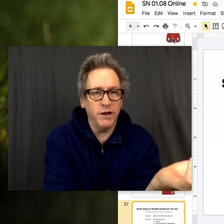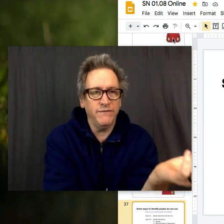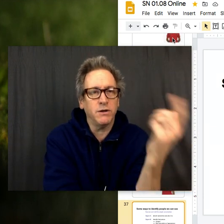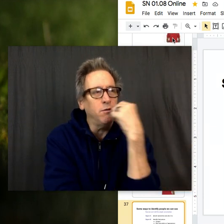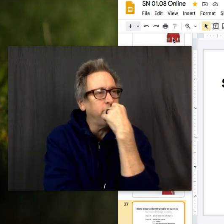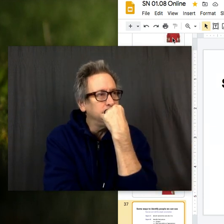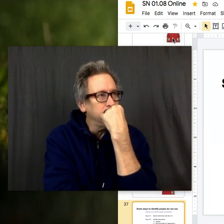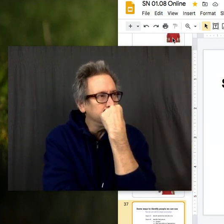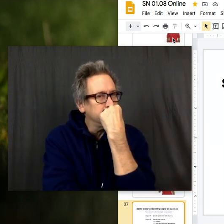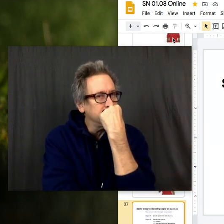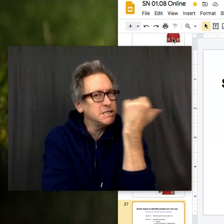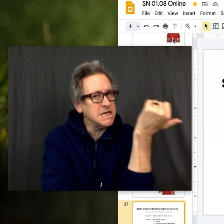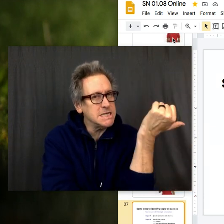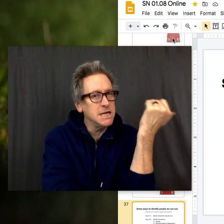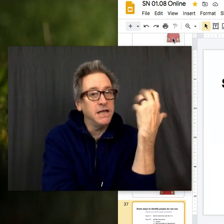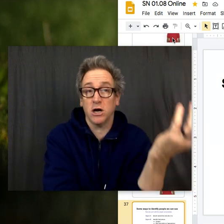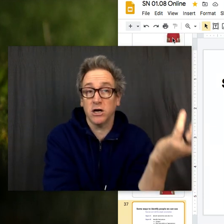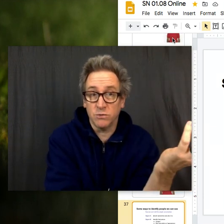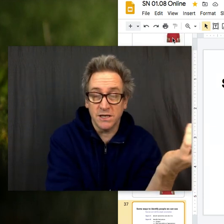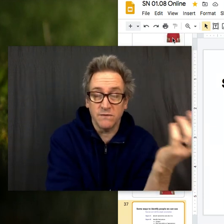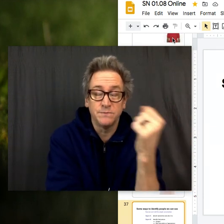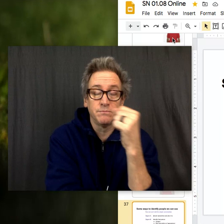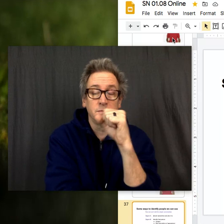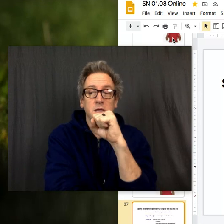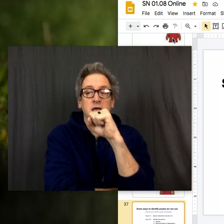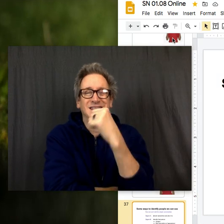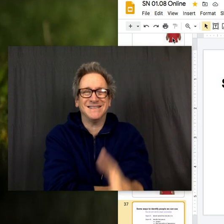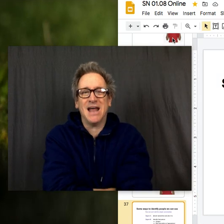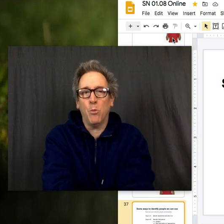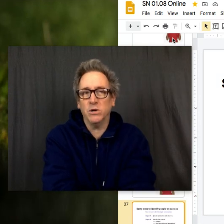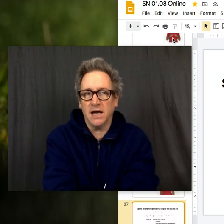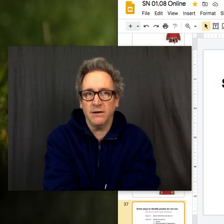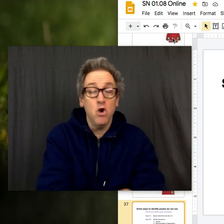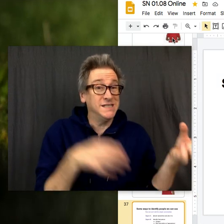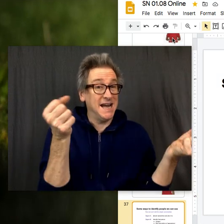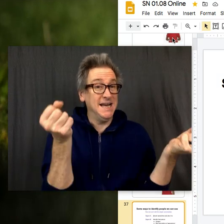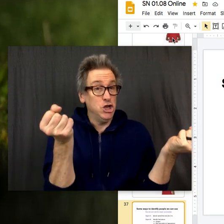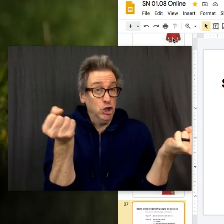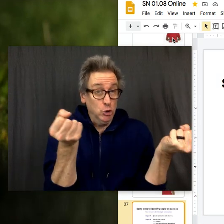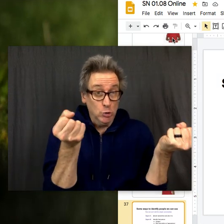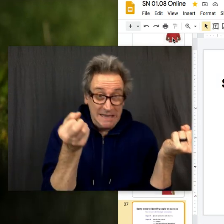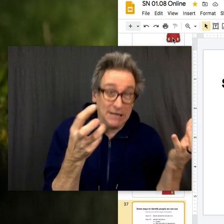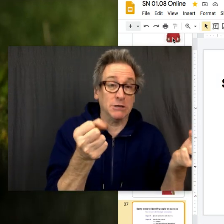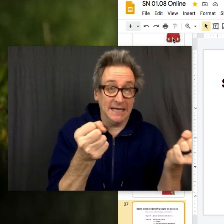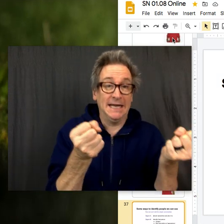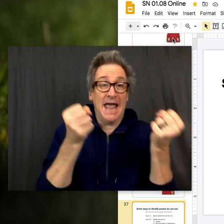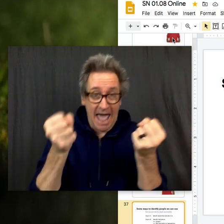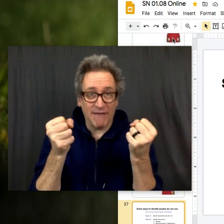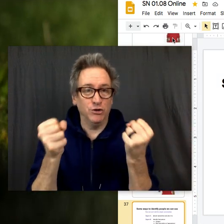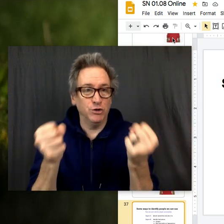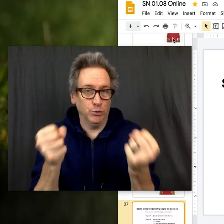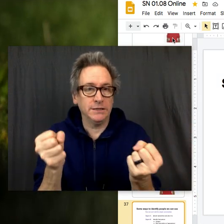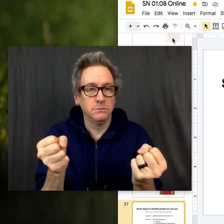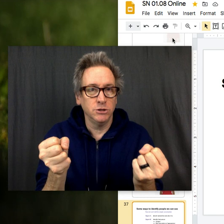Or even, okay, well, if I could do it, I can sign that. Even talking to ourselves. That doesn't help with sign. With sign, you literally